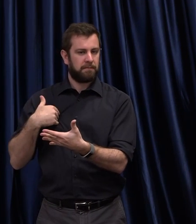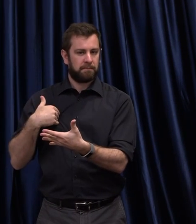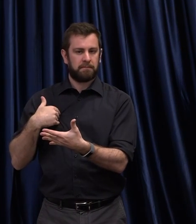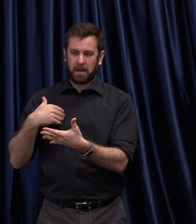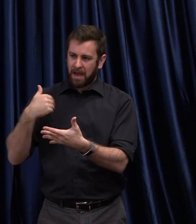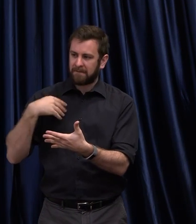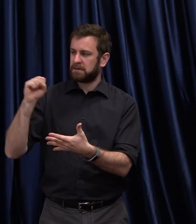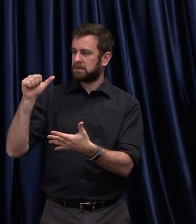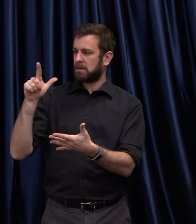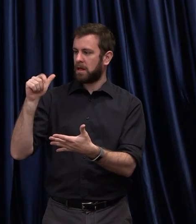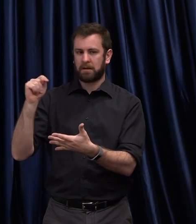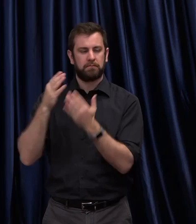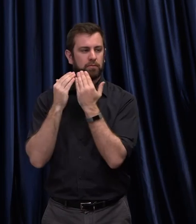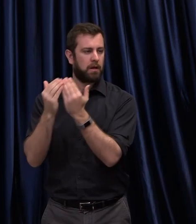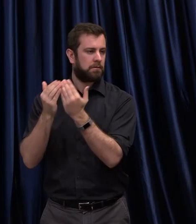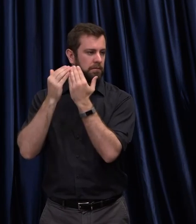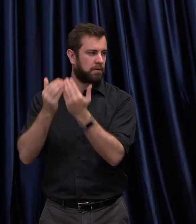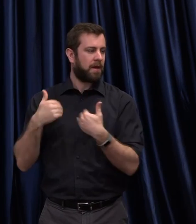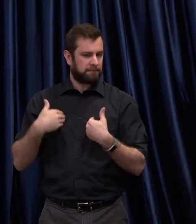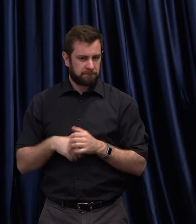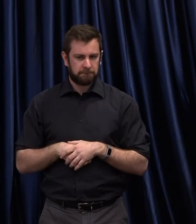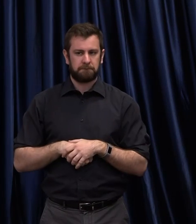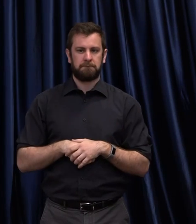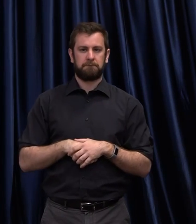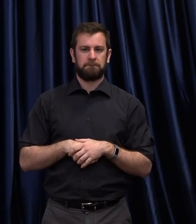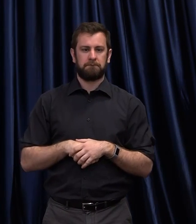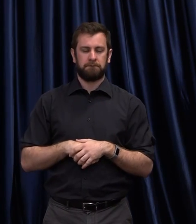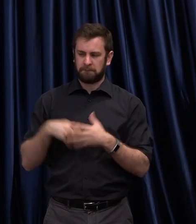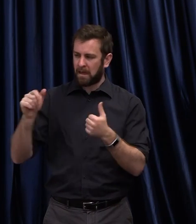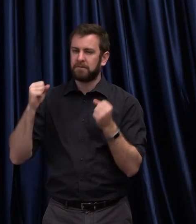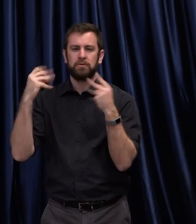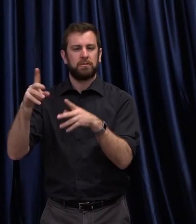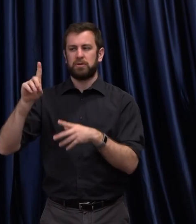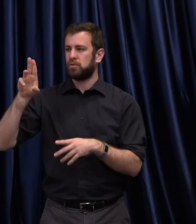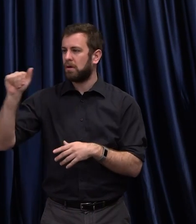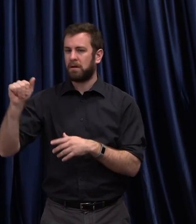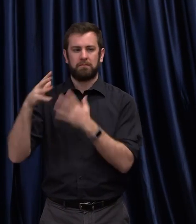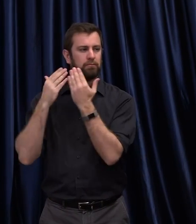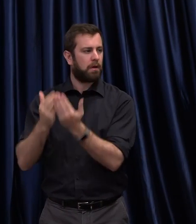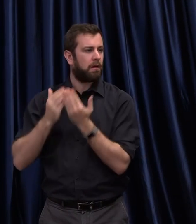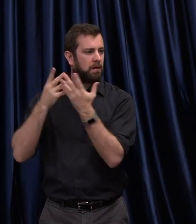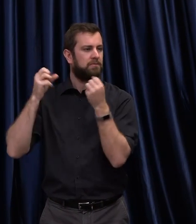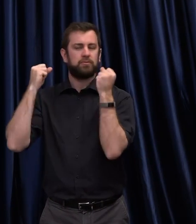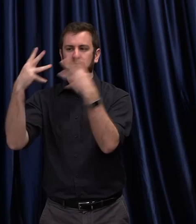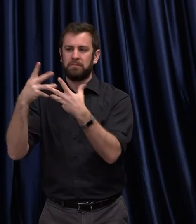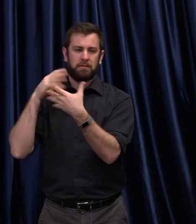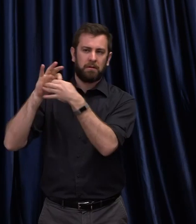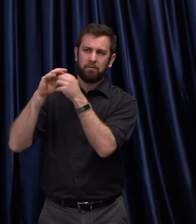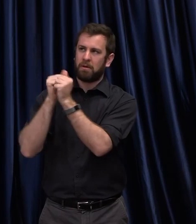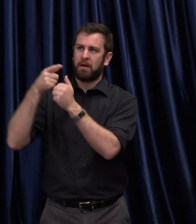with salat. The spiritual side is enriched with dua and its connection with Allah Azza wa